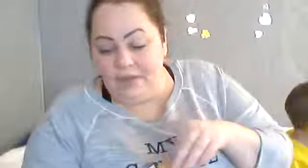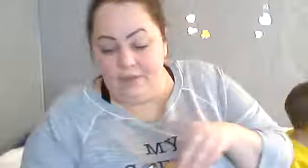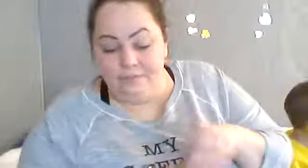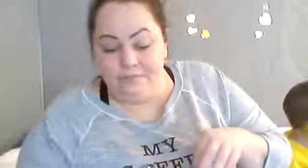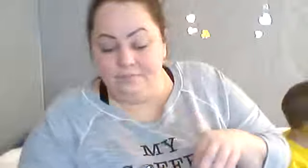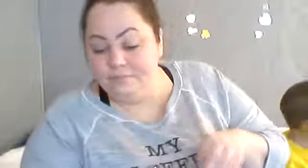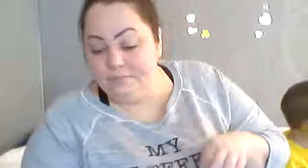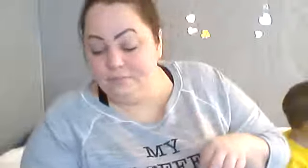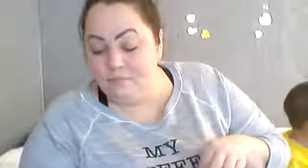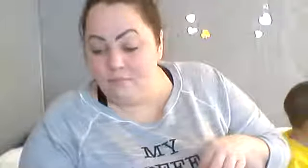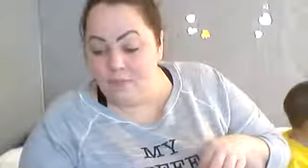Okay.